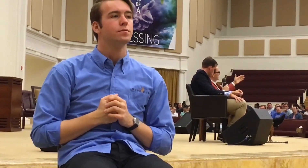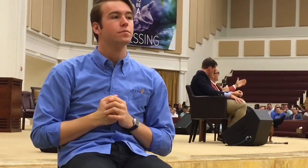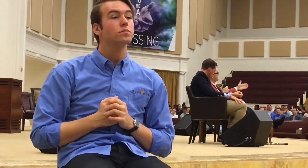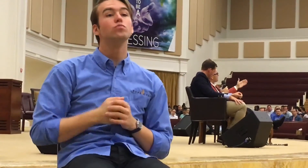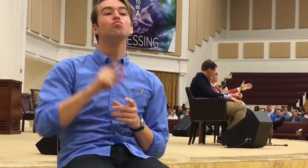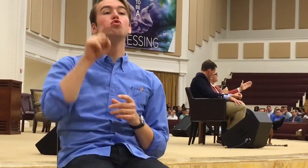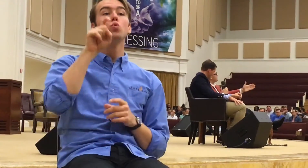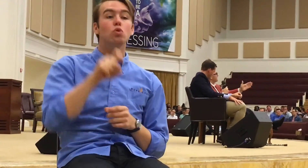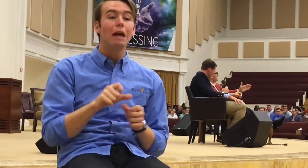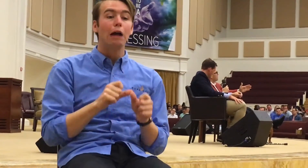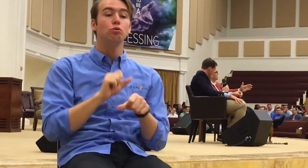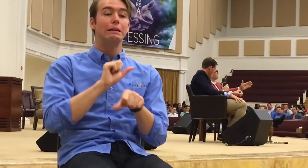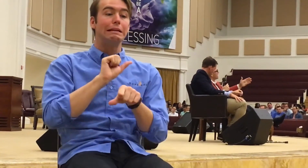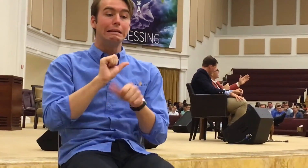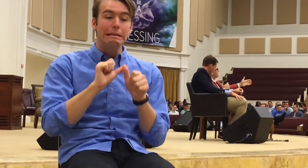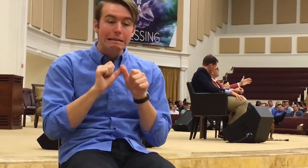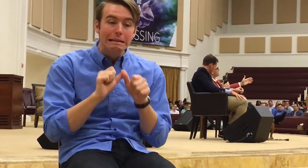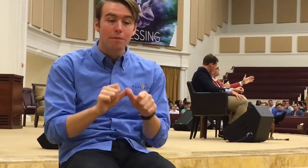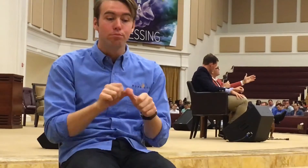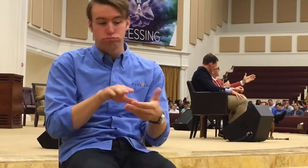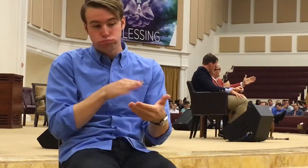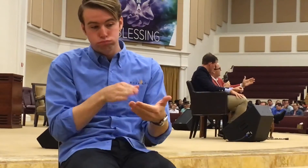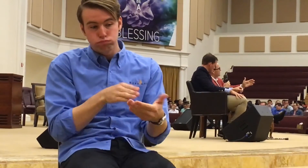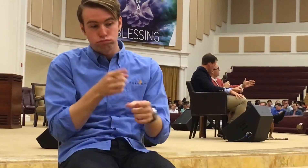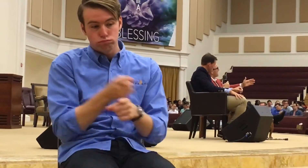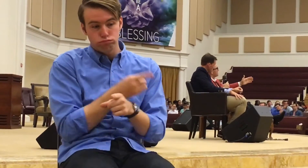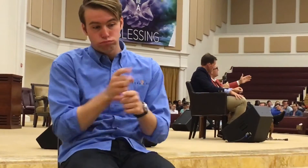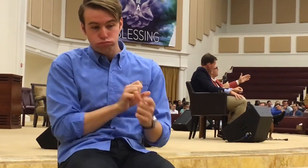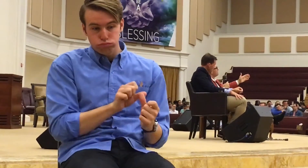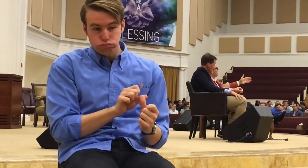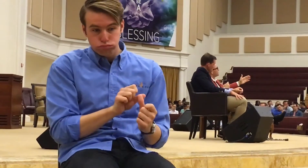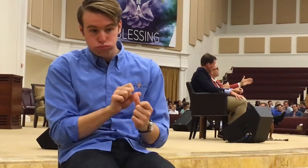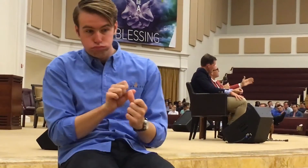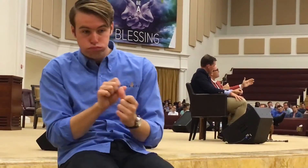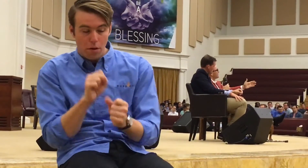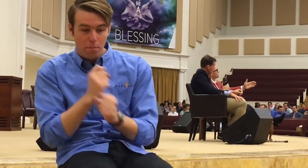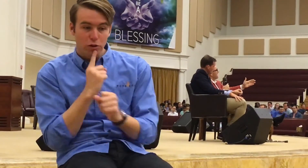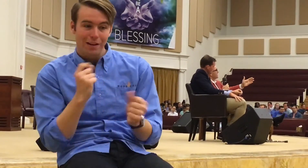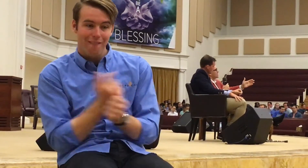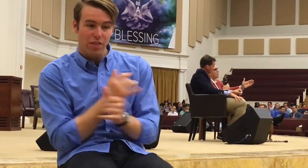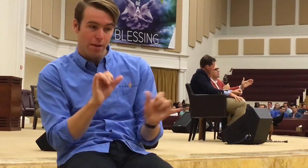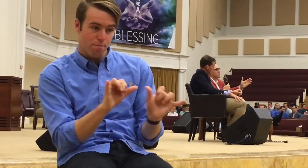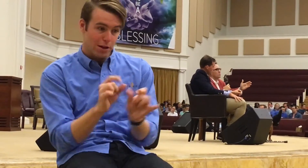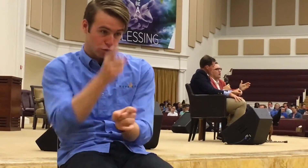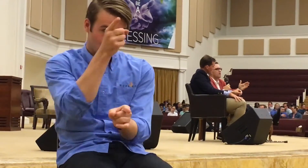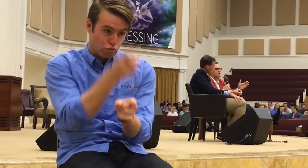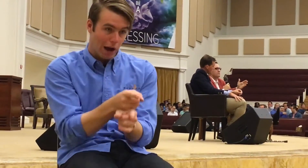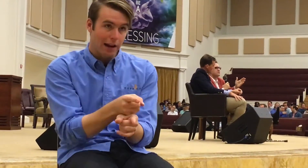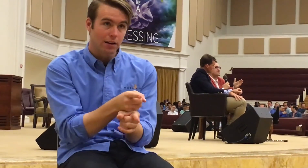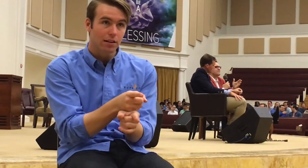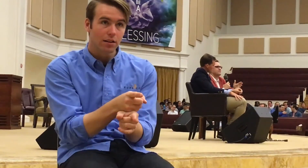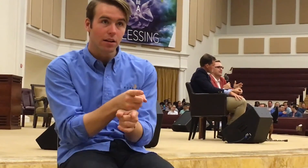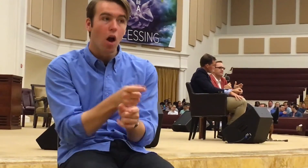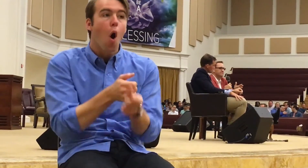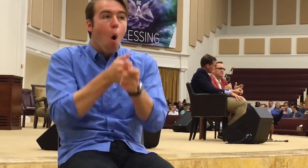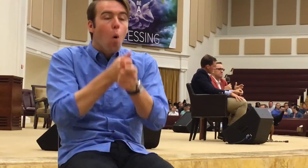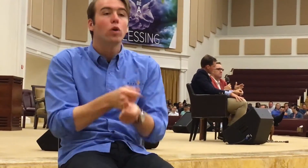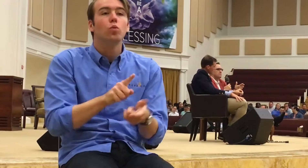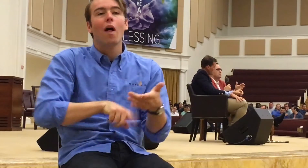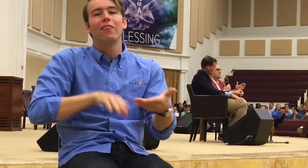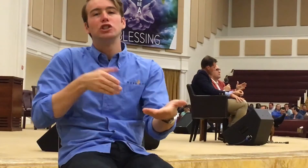You got to keep the recipe going. You got to keep it together. You got to make sure it's measured out according to what the chef